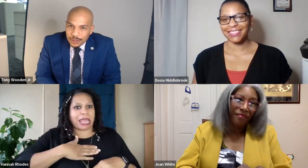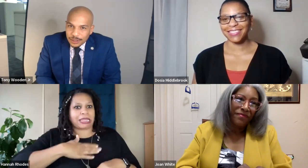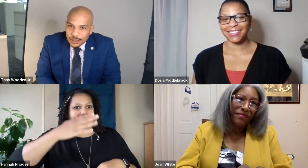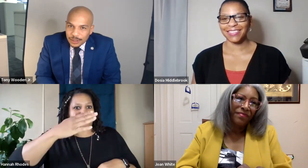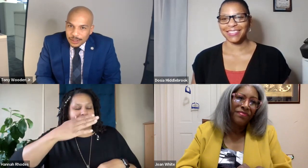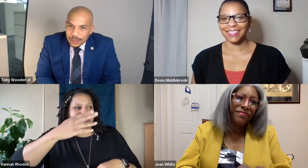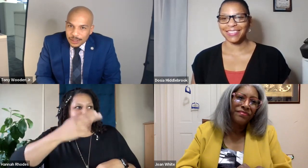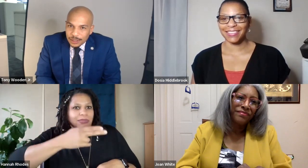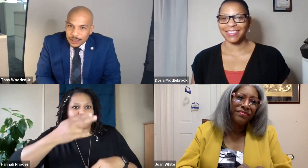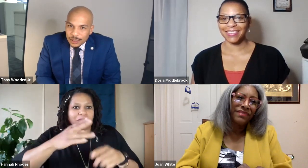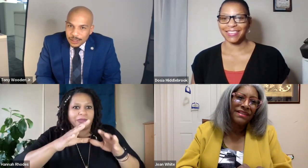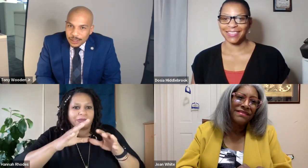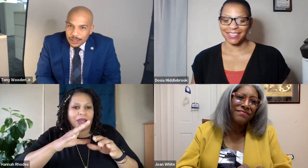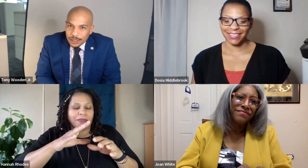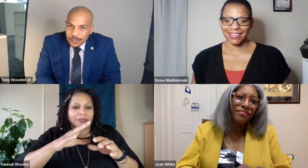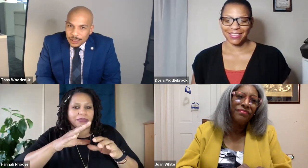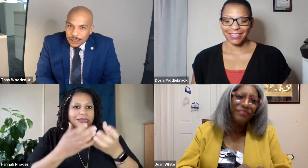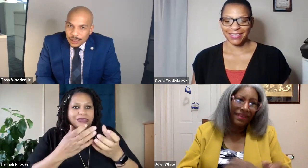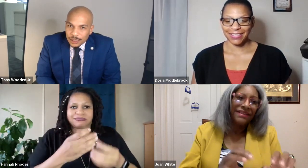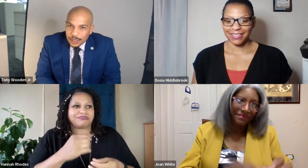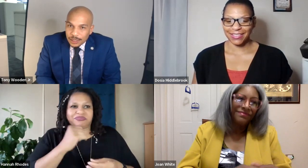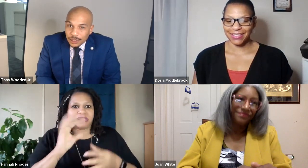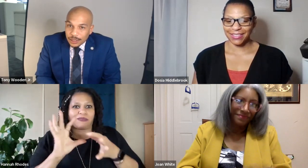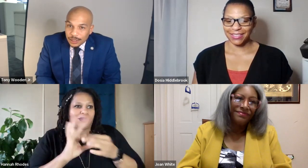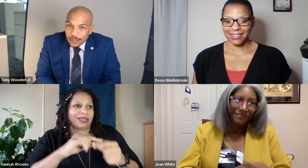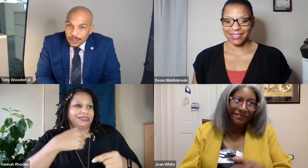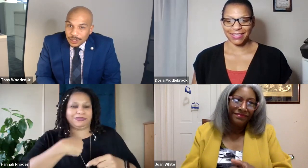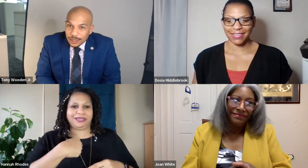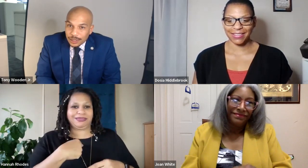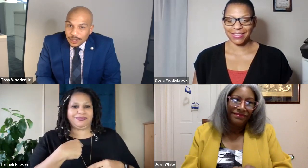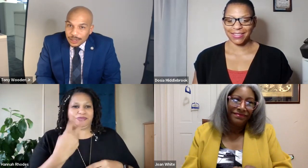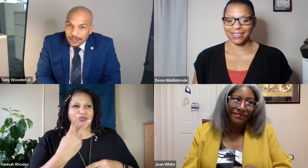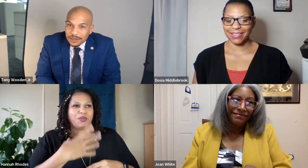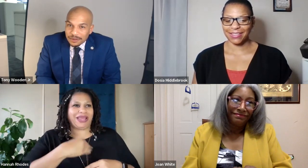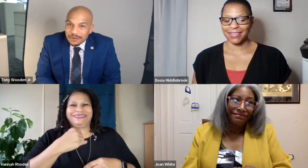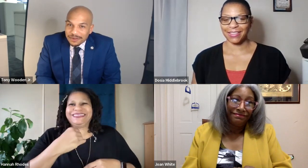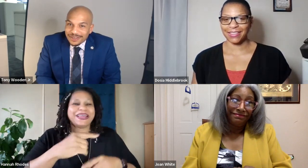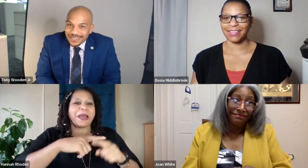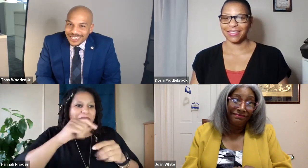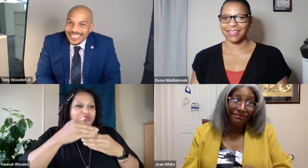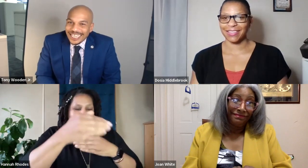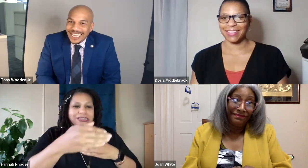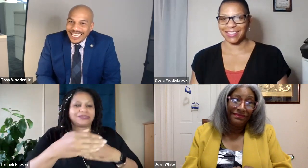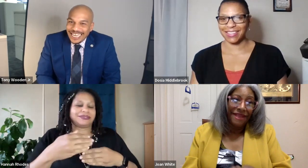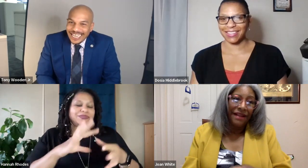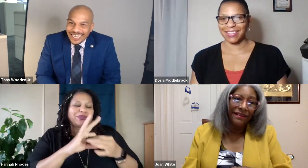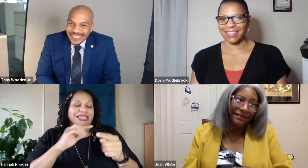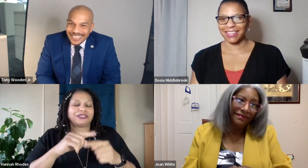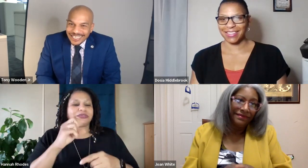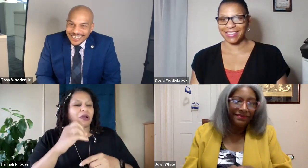And when I had, not in the deaf school, but I was in mainstream class. When I was in mainstream class,